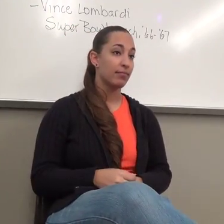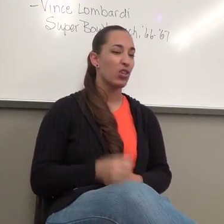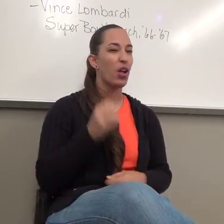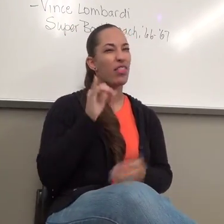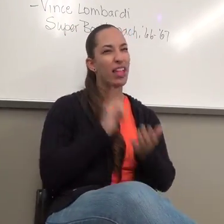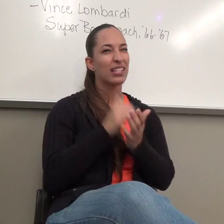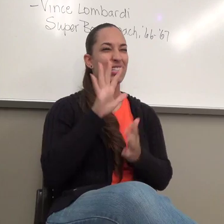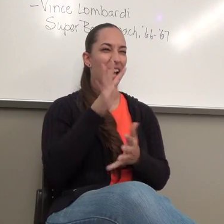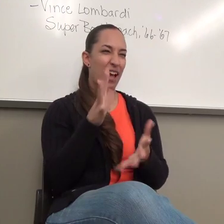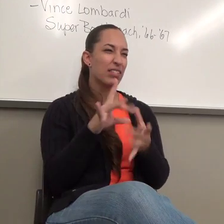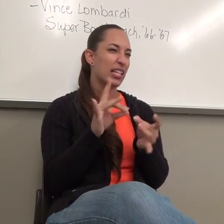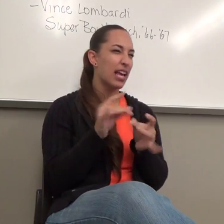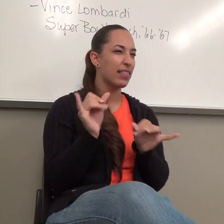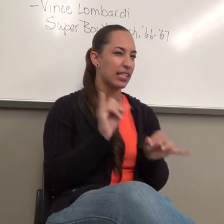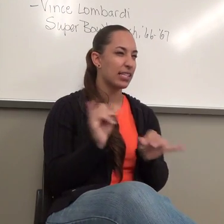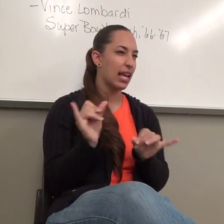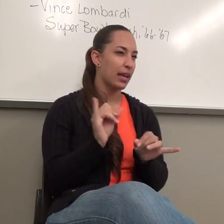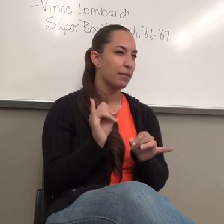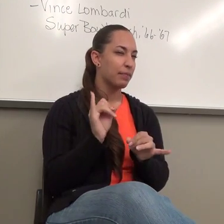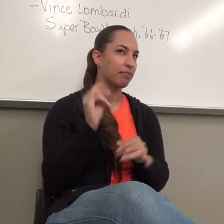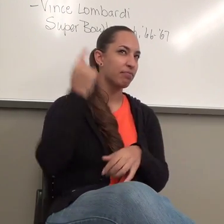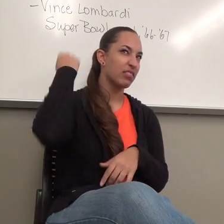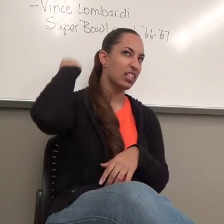saying exactly the same thing.